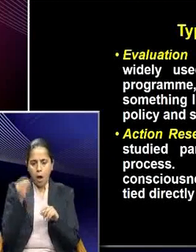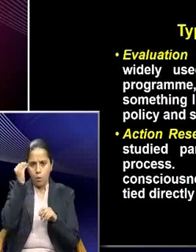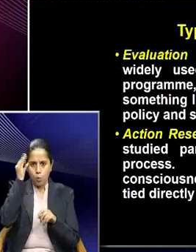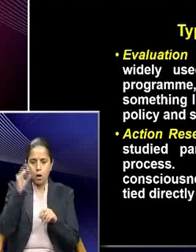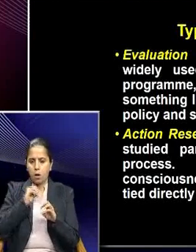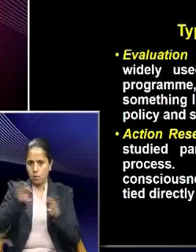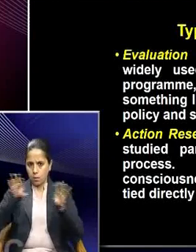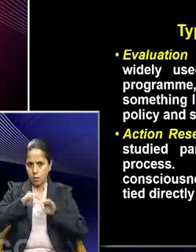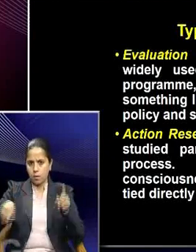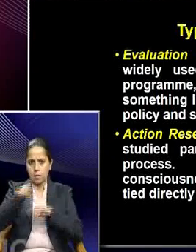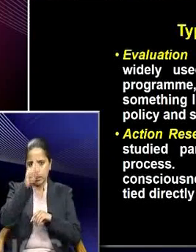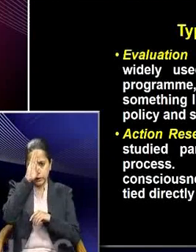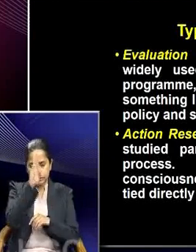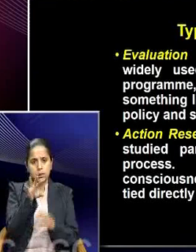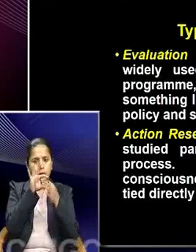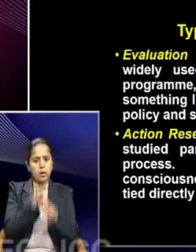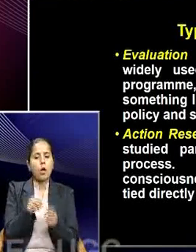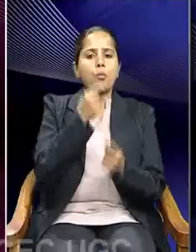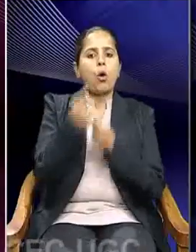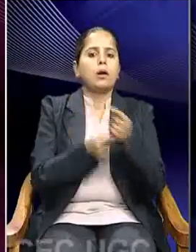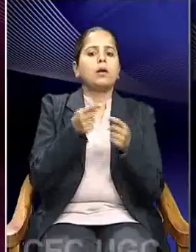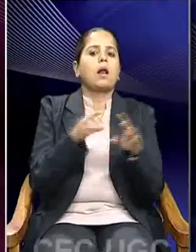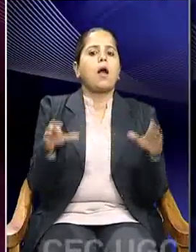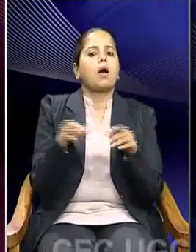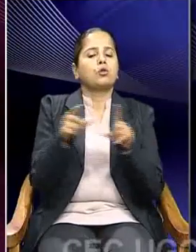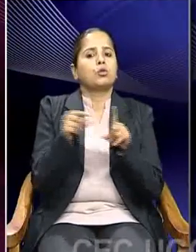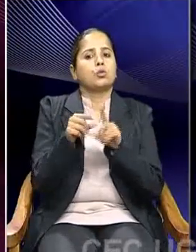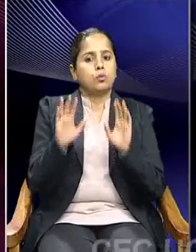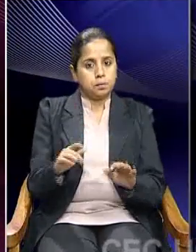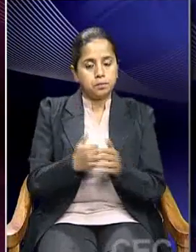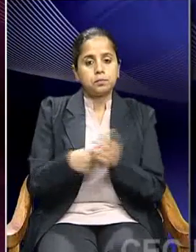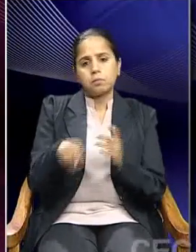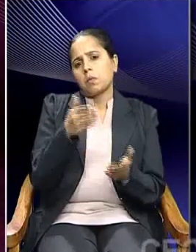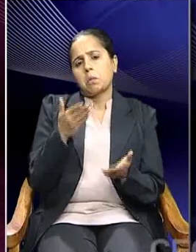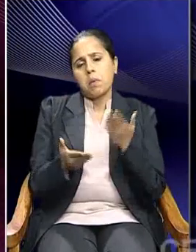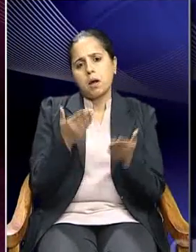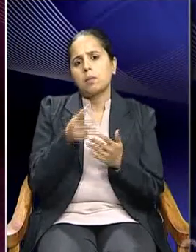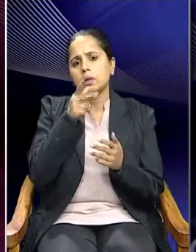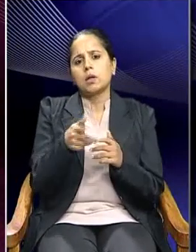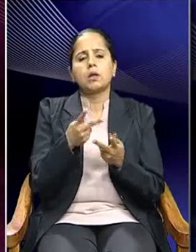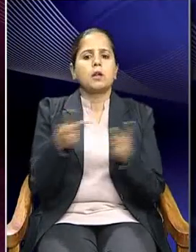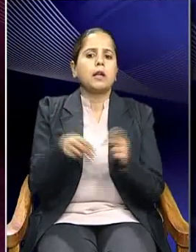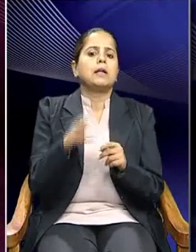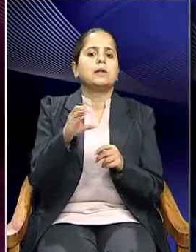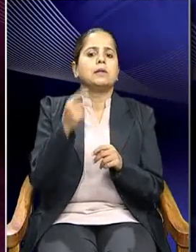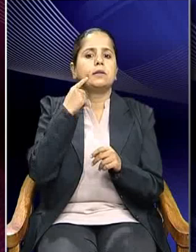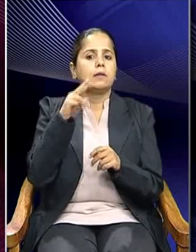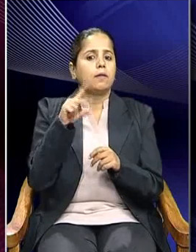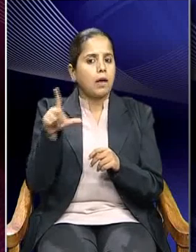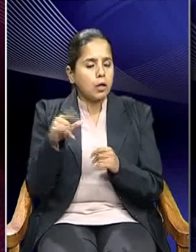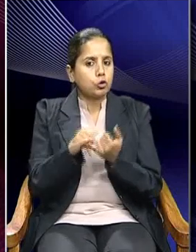is directly to political action or maybe kind of NGO, civil society